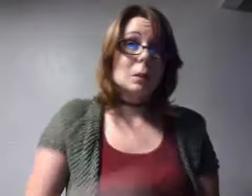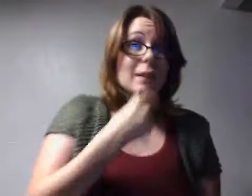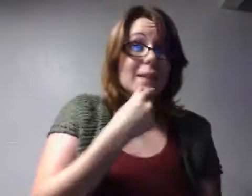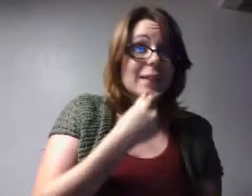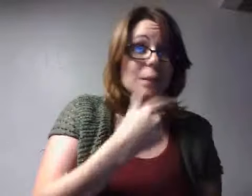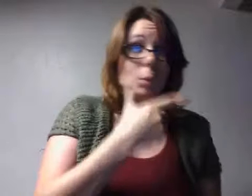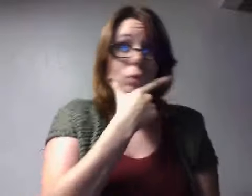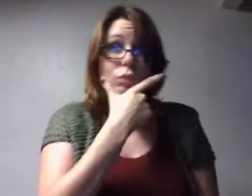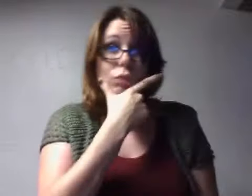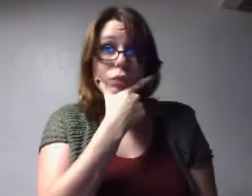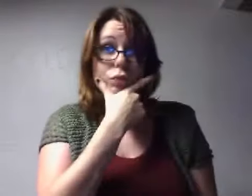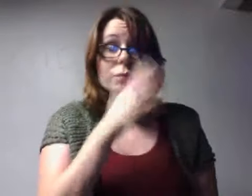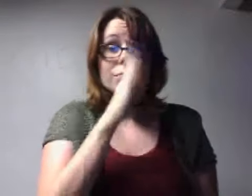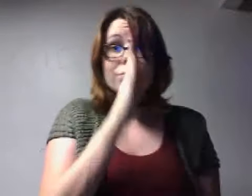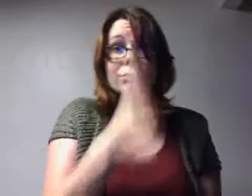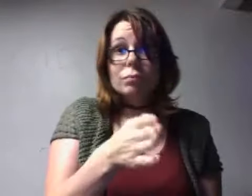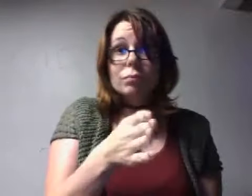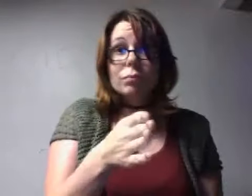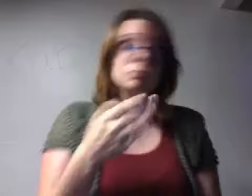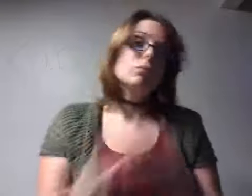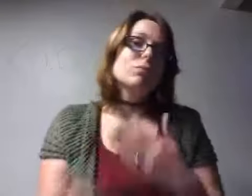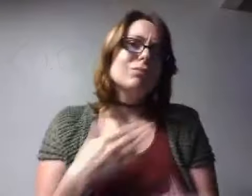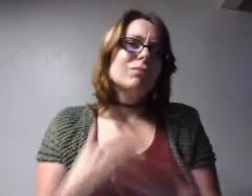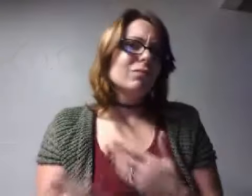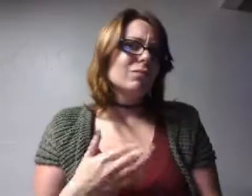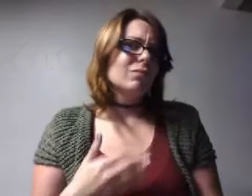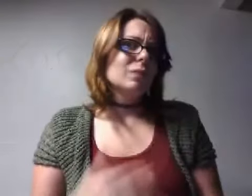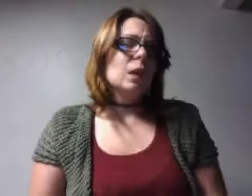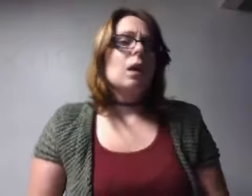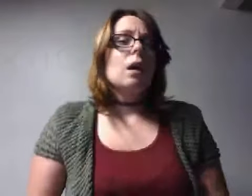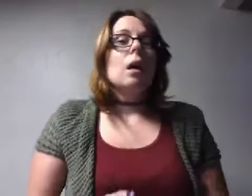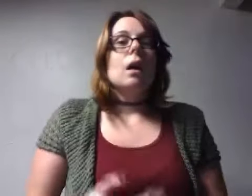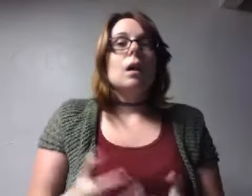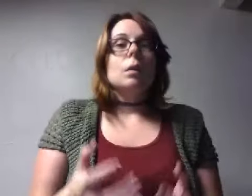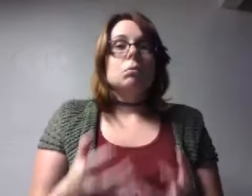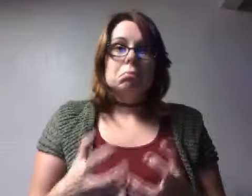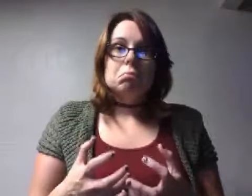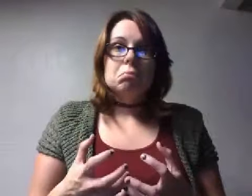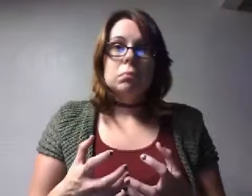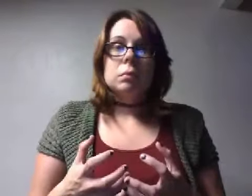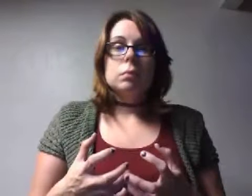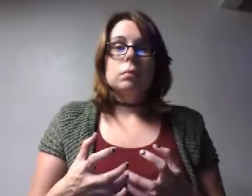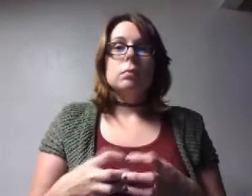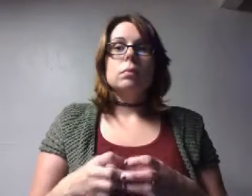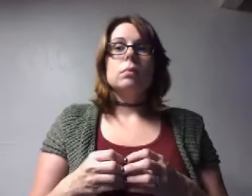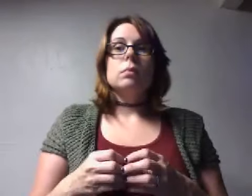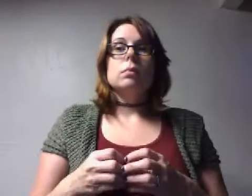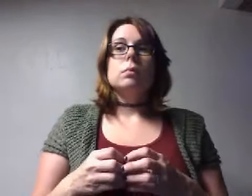out of context with my photographs. So I like to shoot, people who have a very androgynous look. That you can't